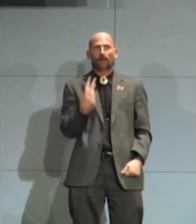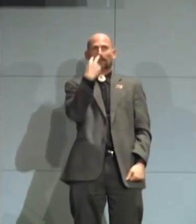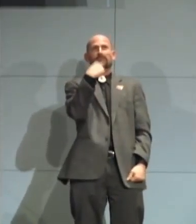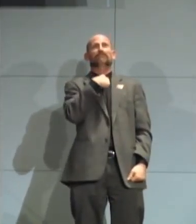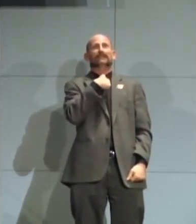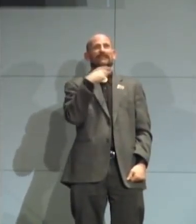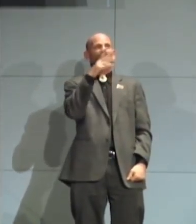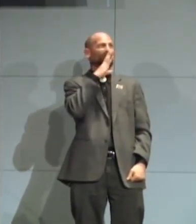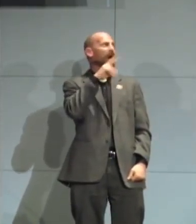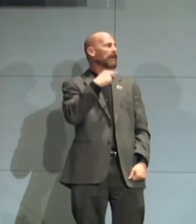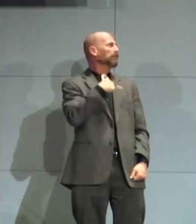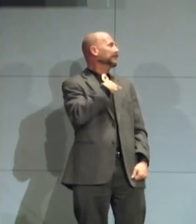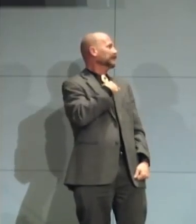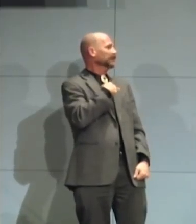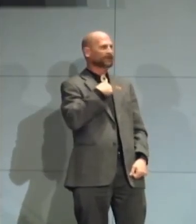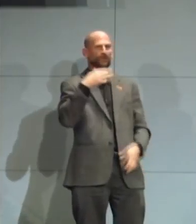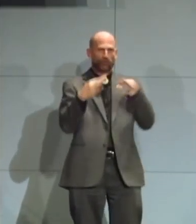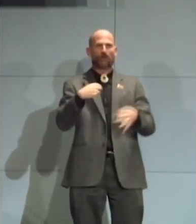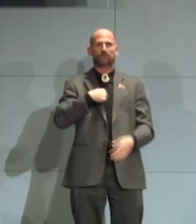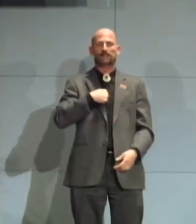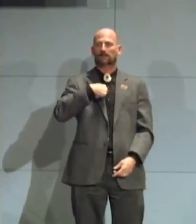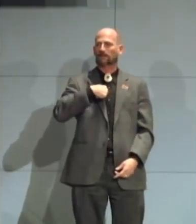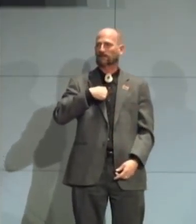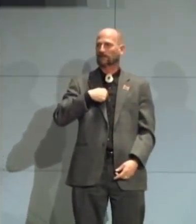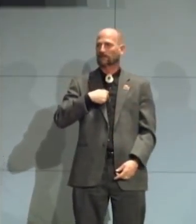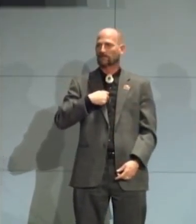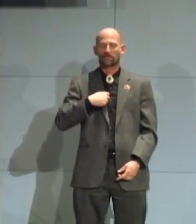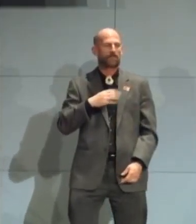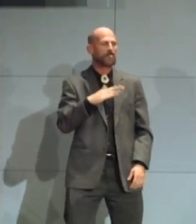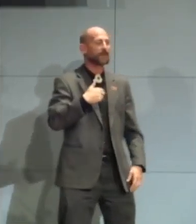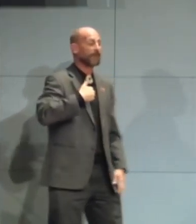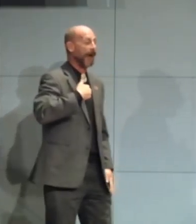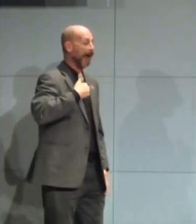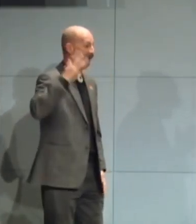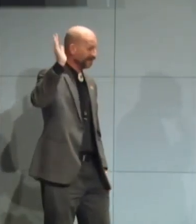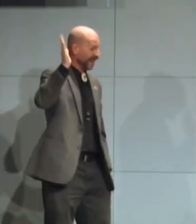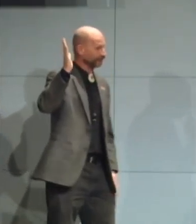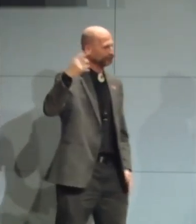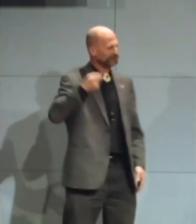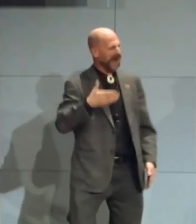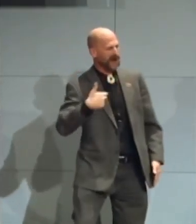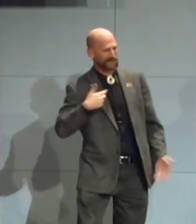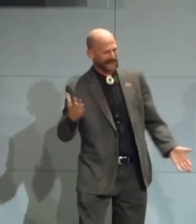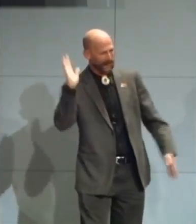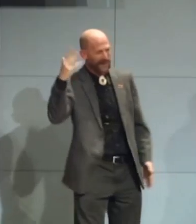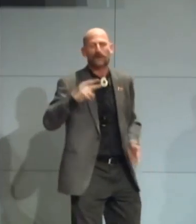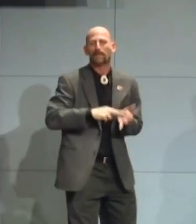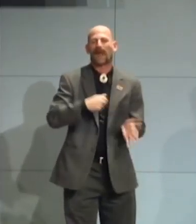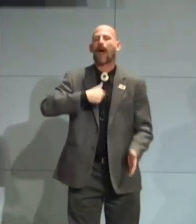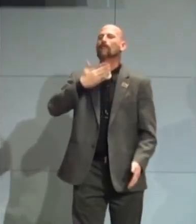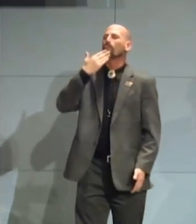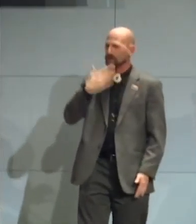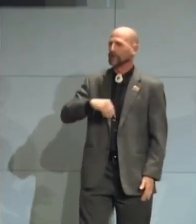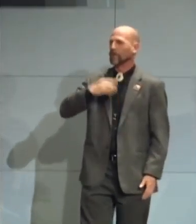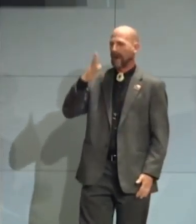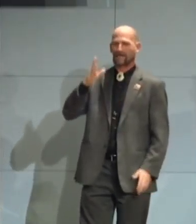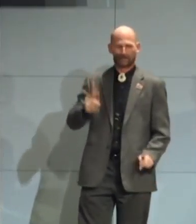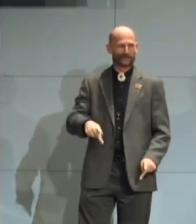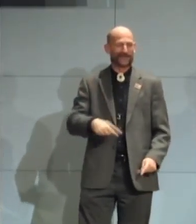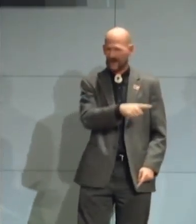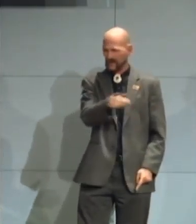silver bullet answer to that question. I don't, but I can say this. It seems to me that the